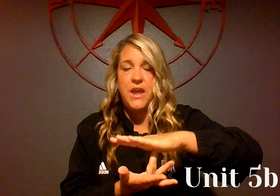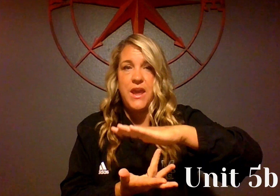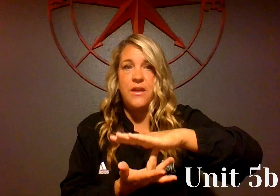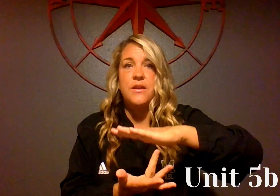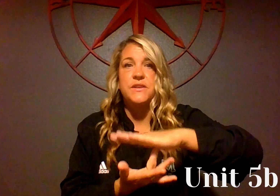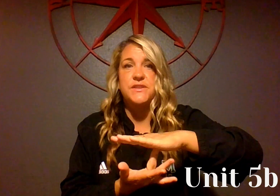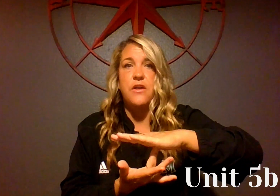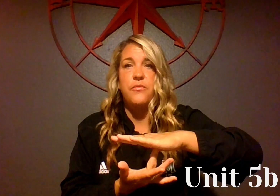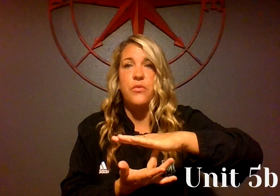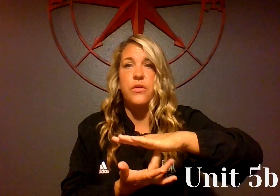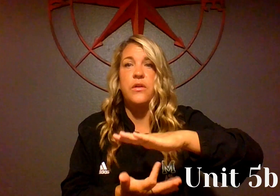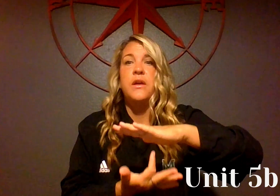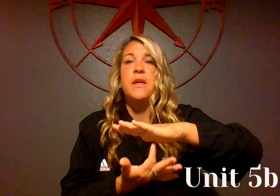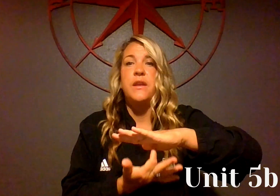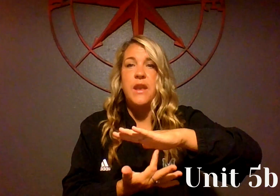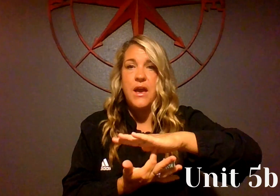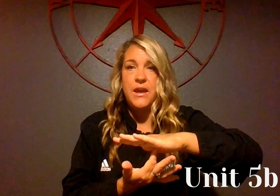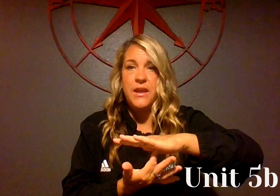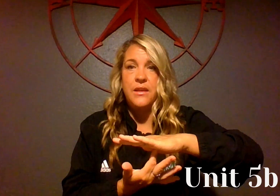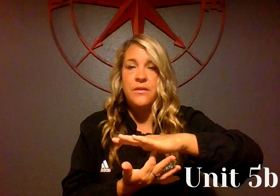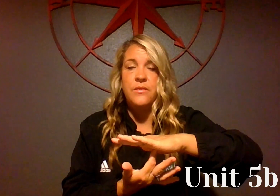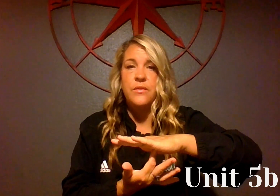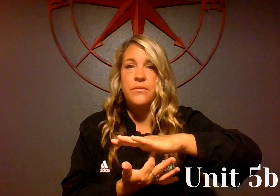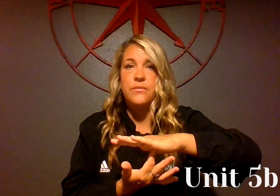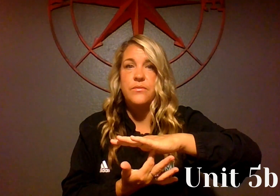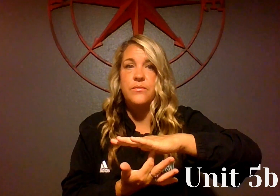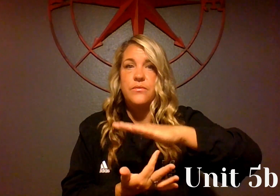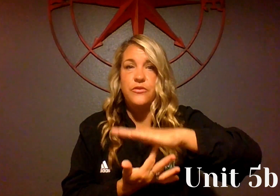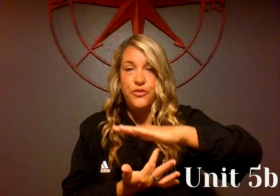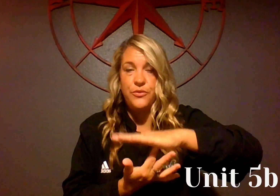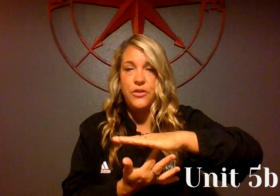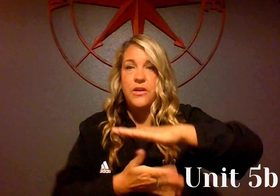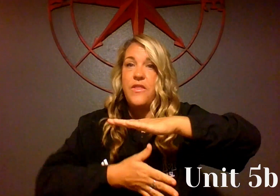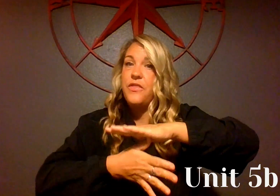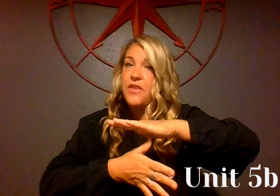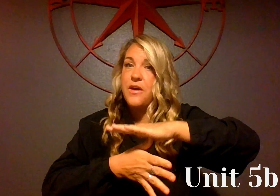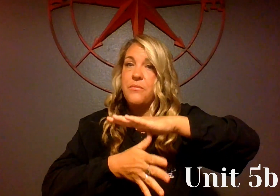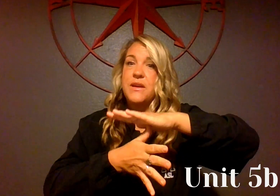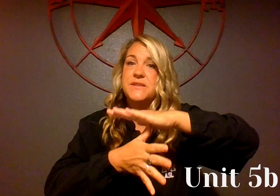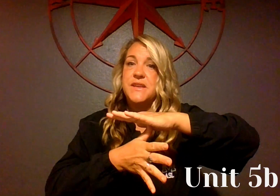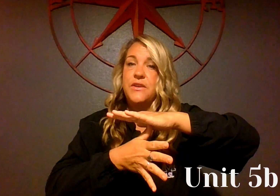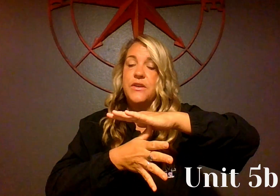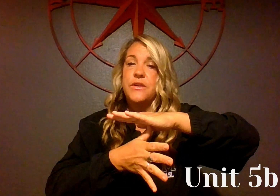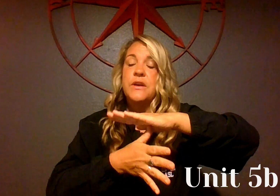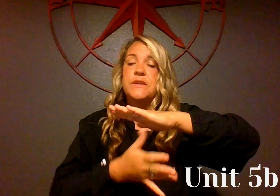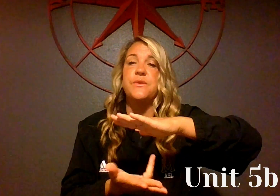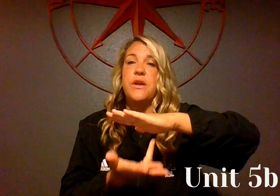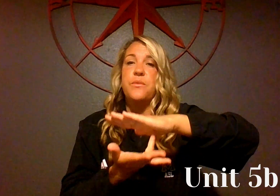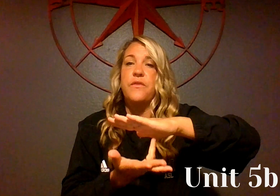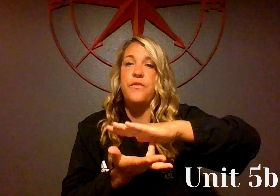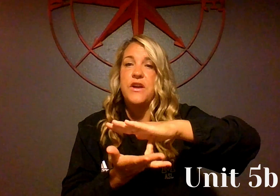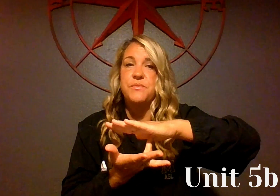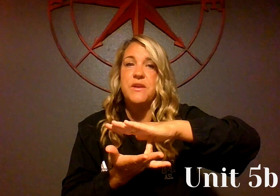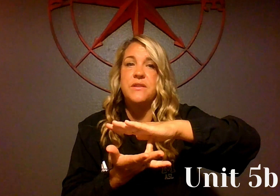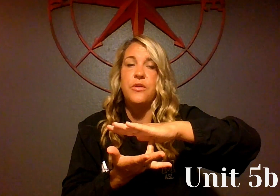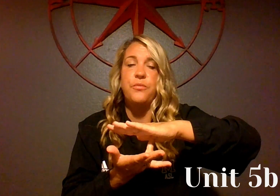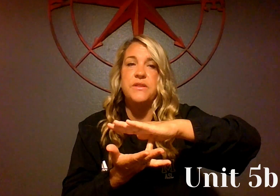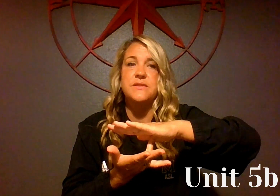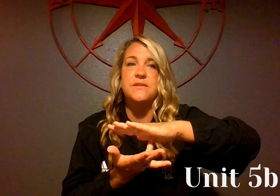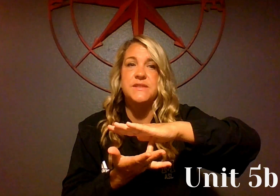8, sophomore, 9, junior, and then thumb is senior. So again, we have freshman, open